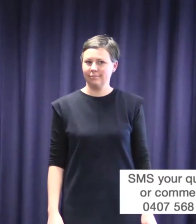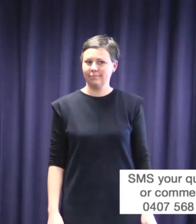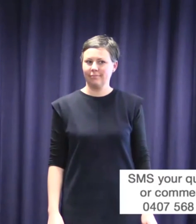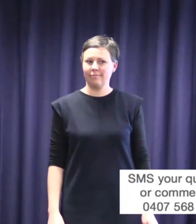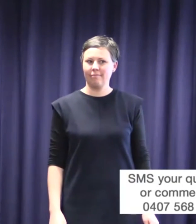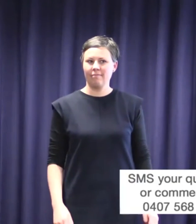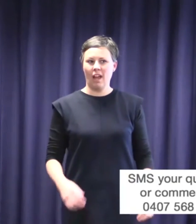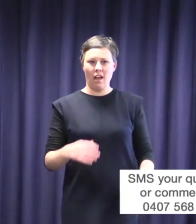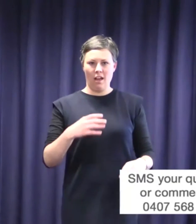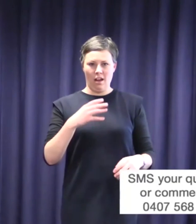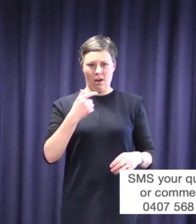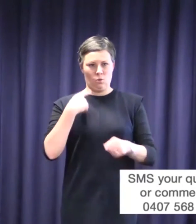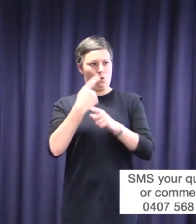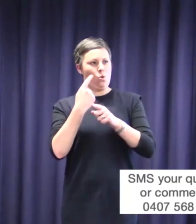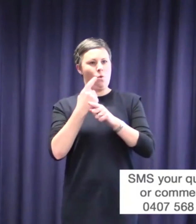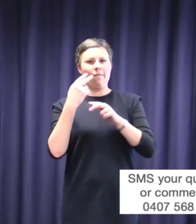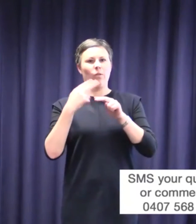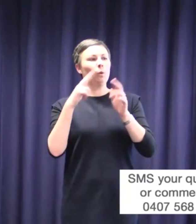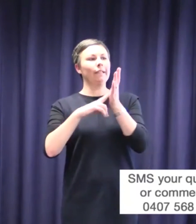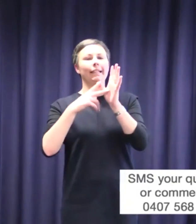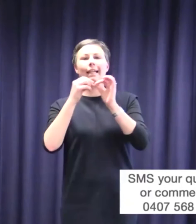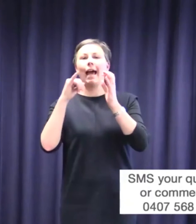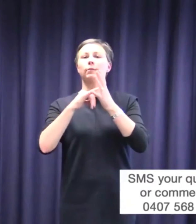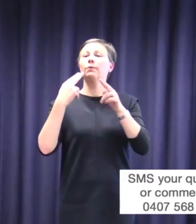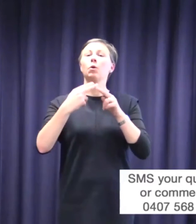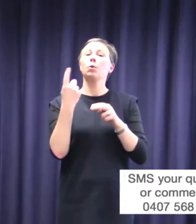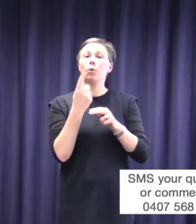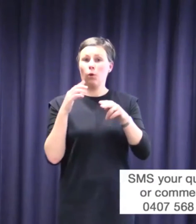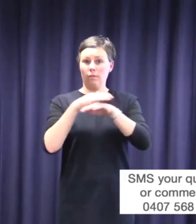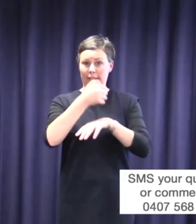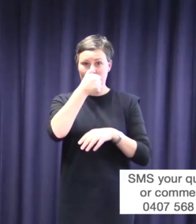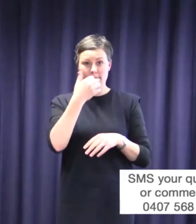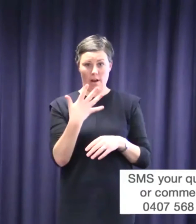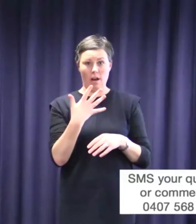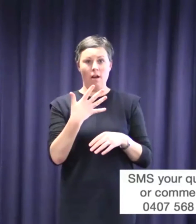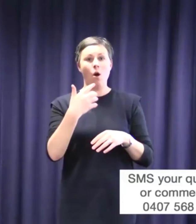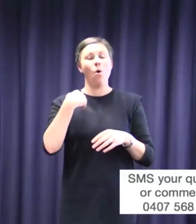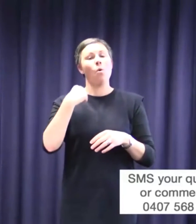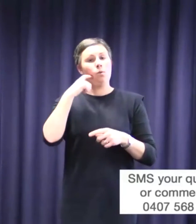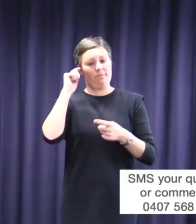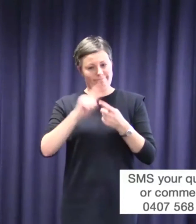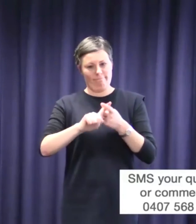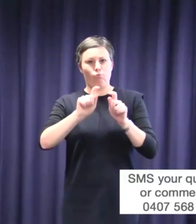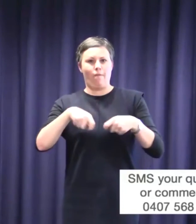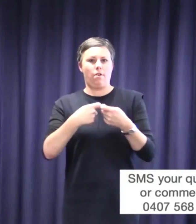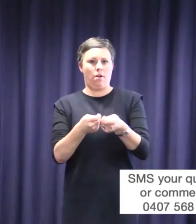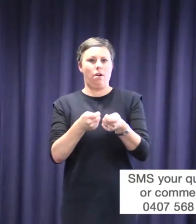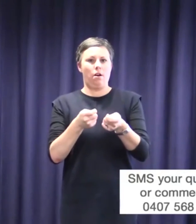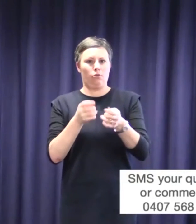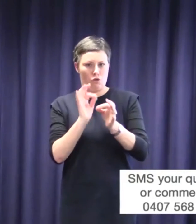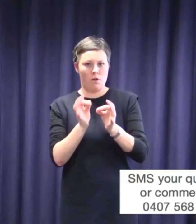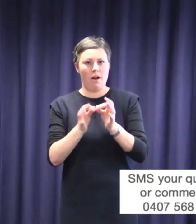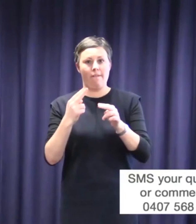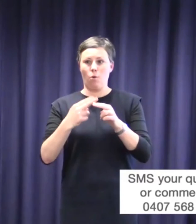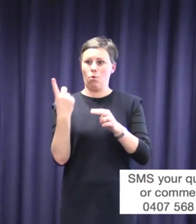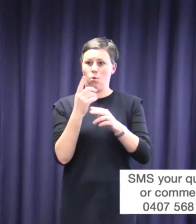Just from NAB's perspective, for over 65s, we will continue to provide services for over